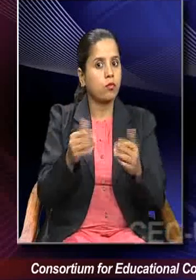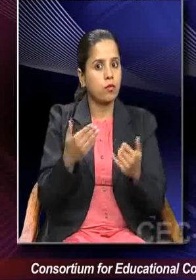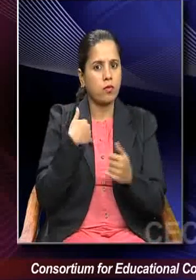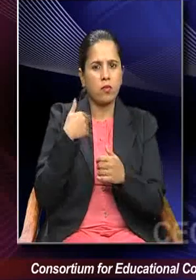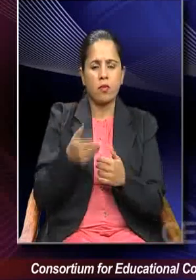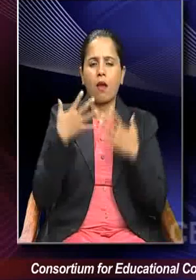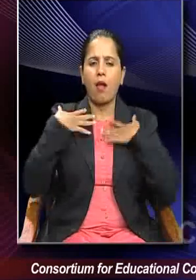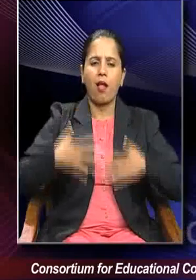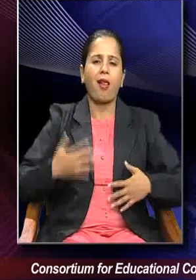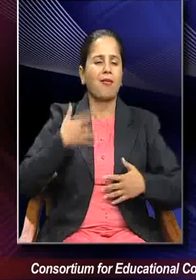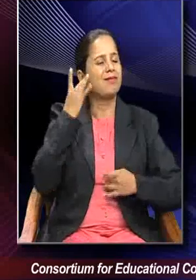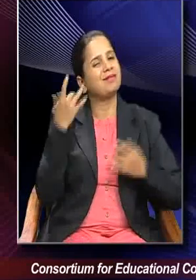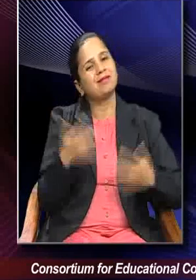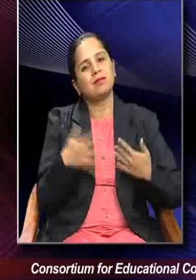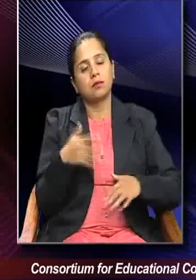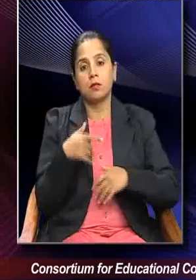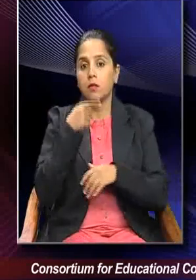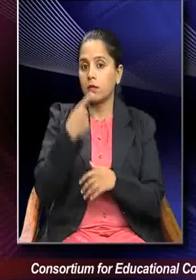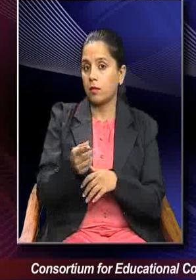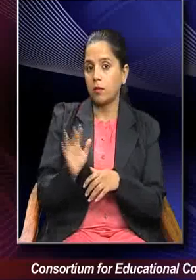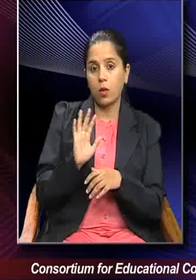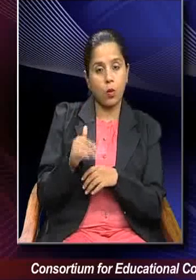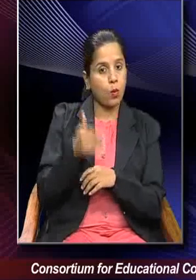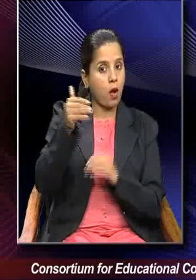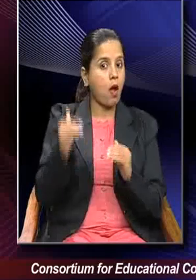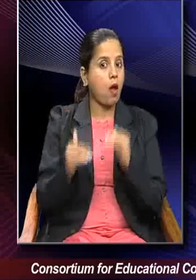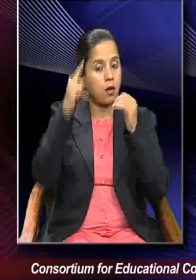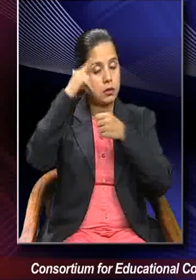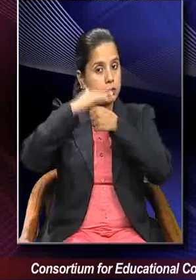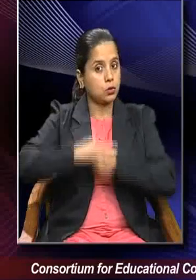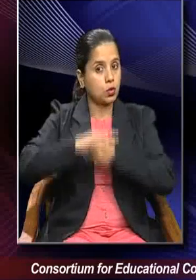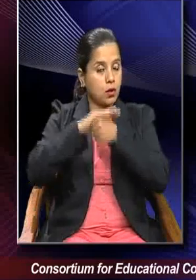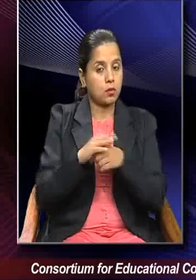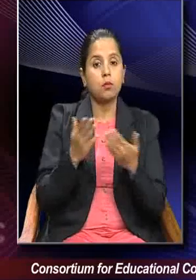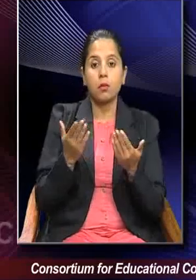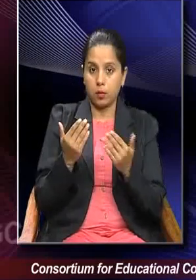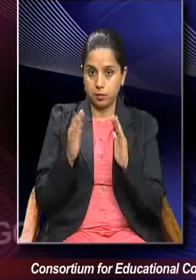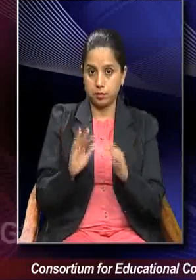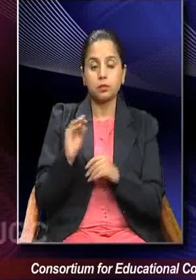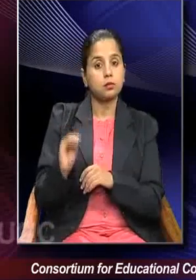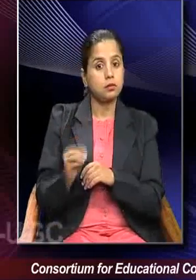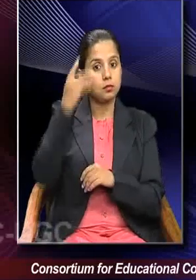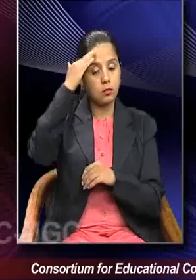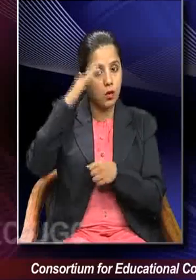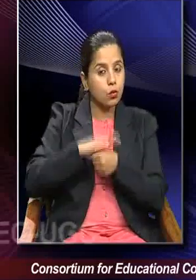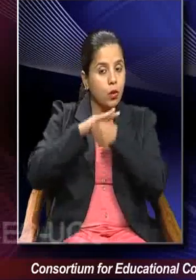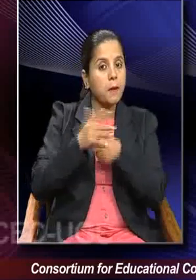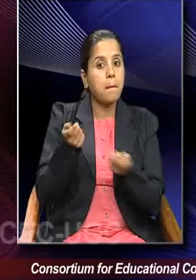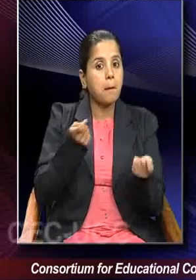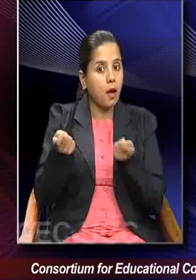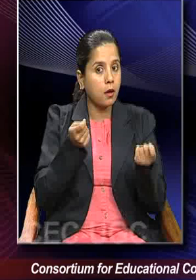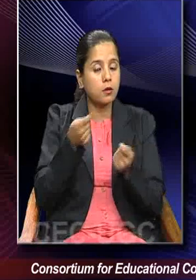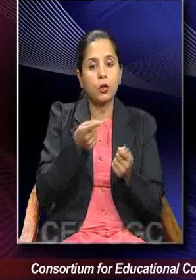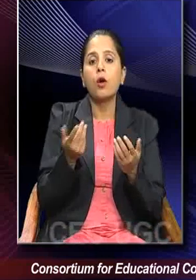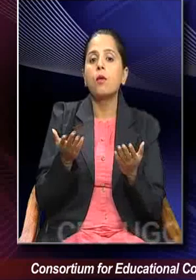physical well-being can result in higher stress levels. Better stress management can